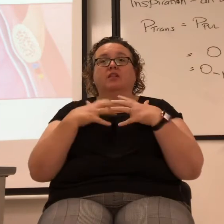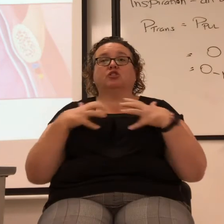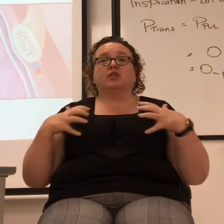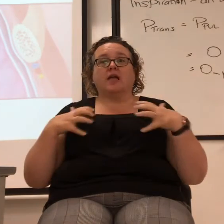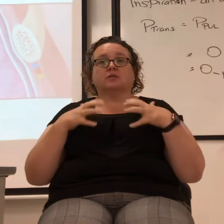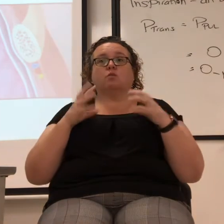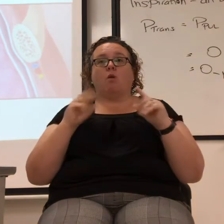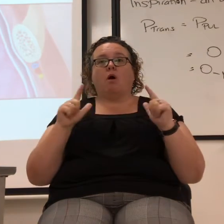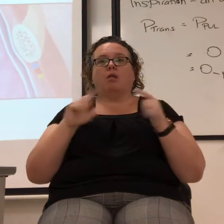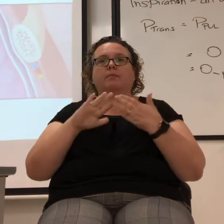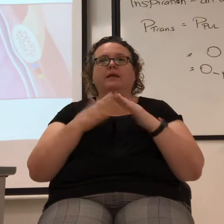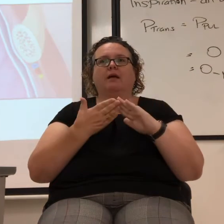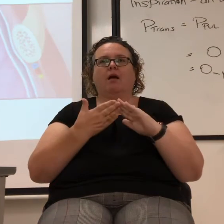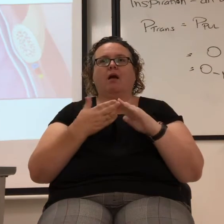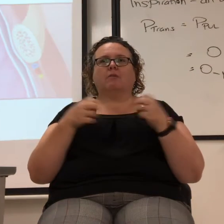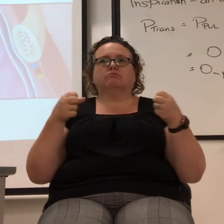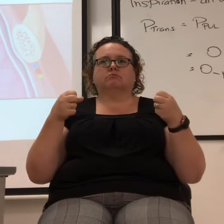than